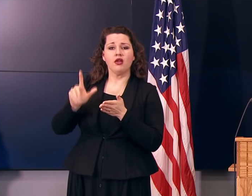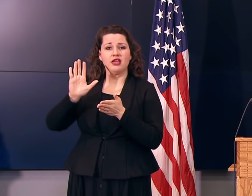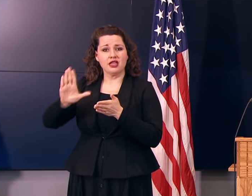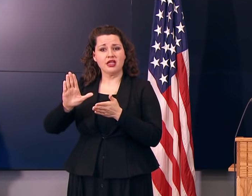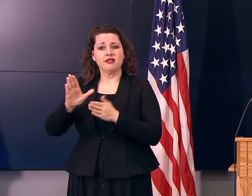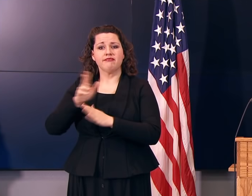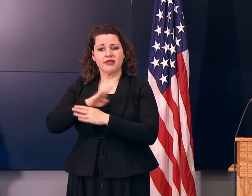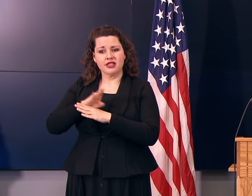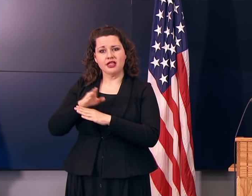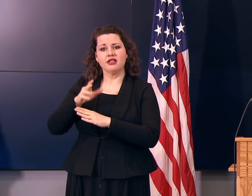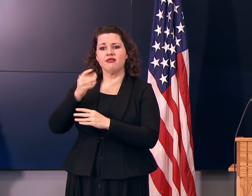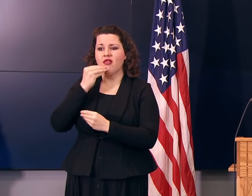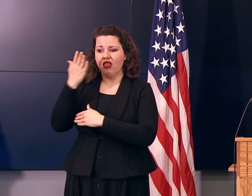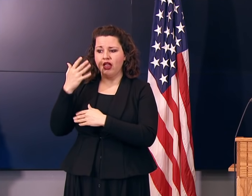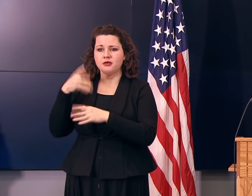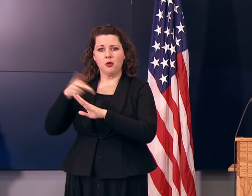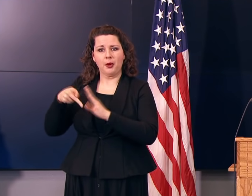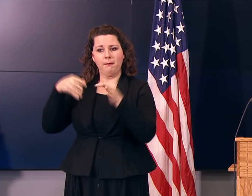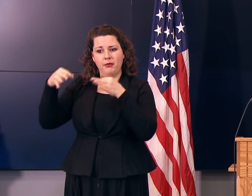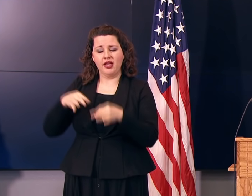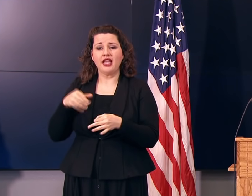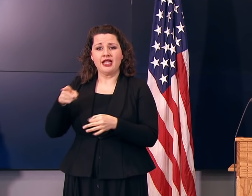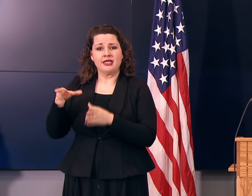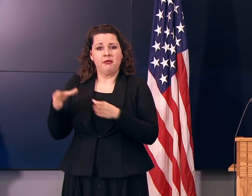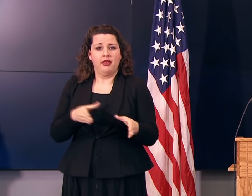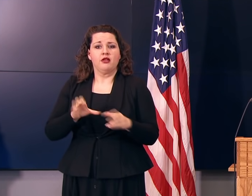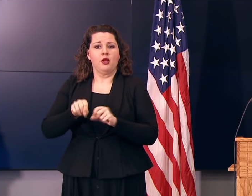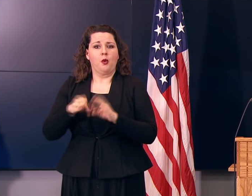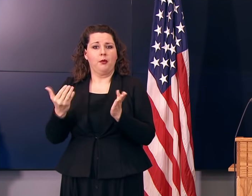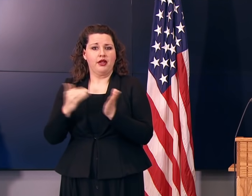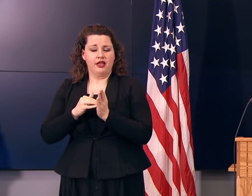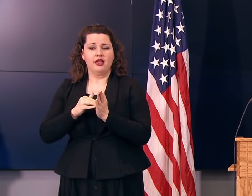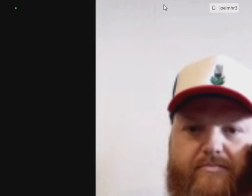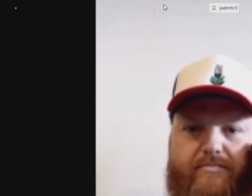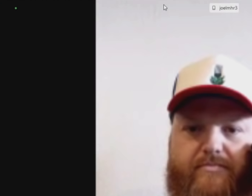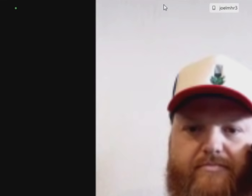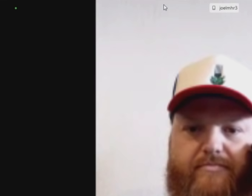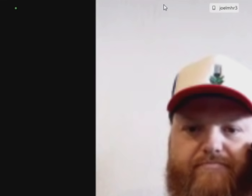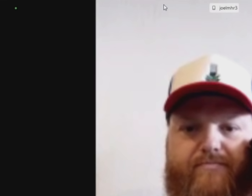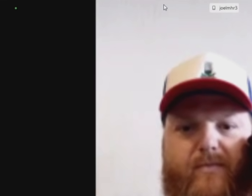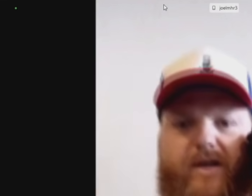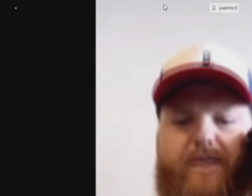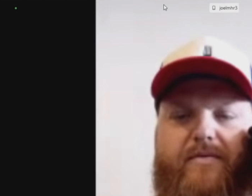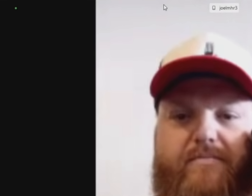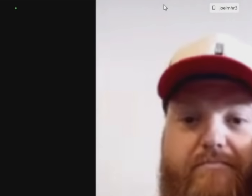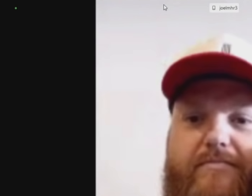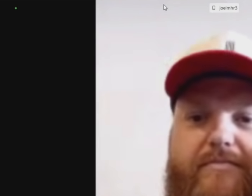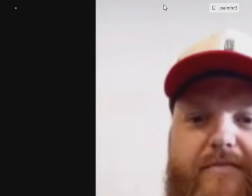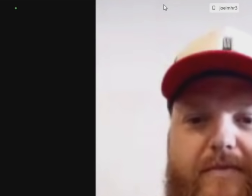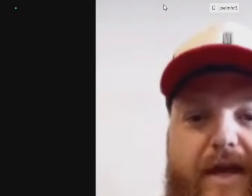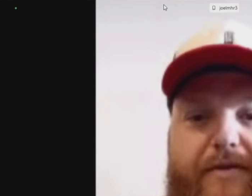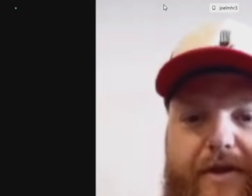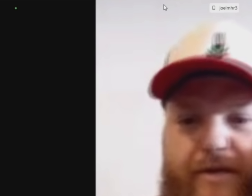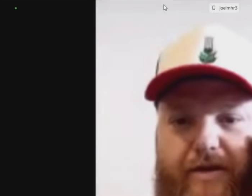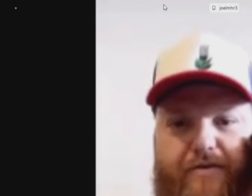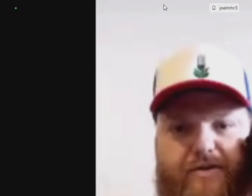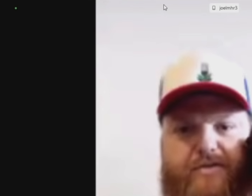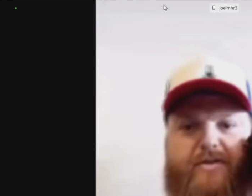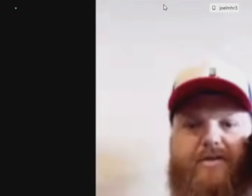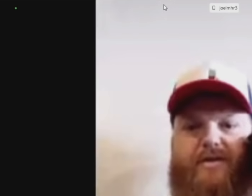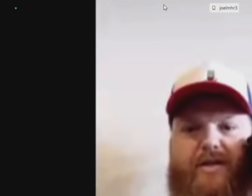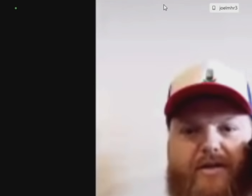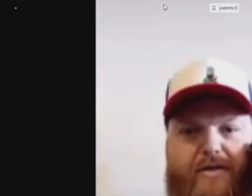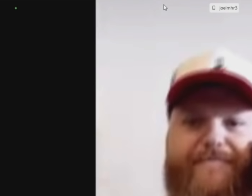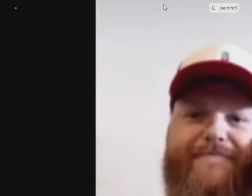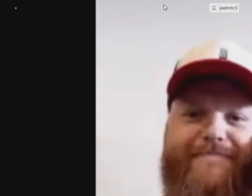lunch program, and his plans to reopen Primrose. So Joel, thanks for joining me today. Yeah, thank you,